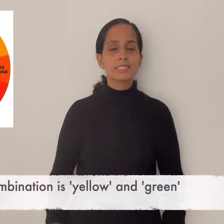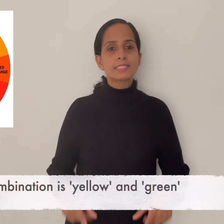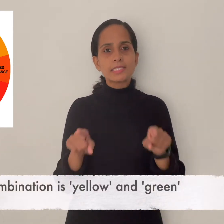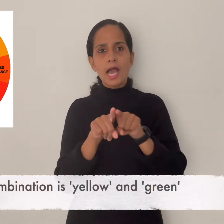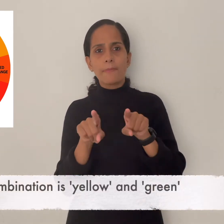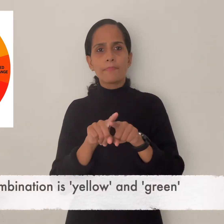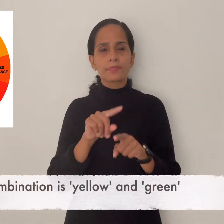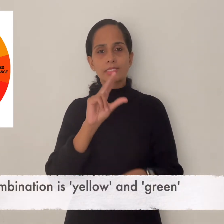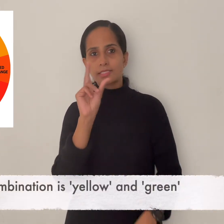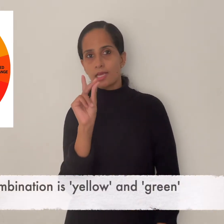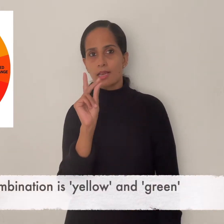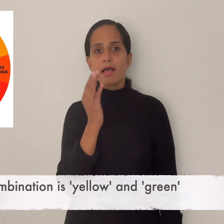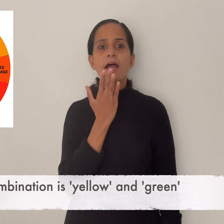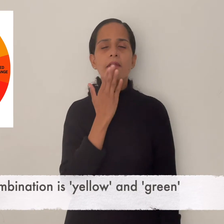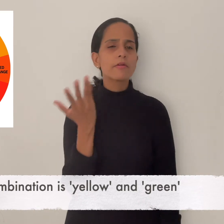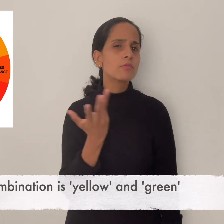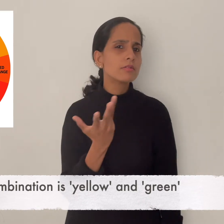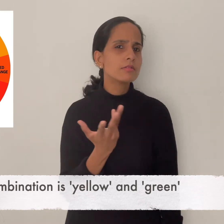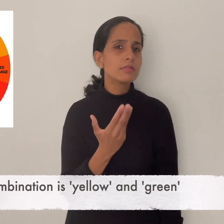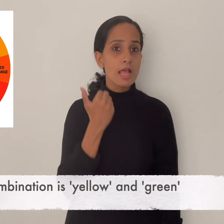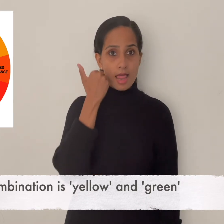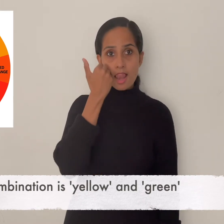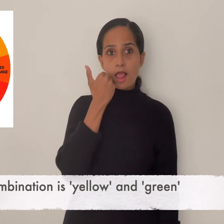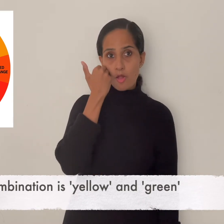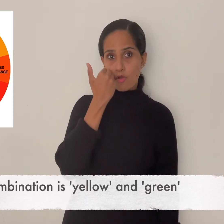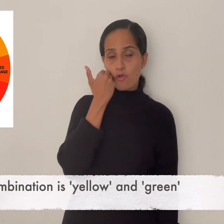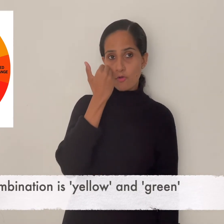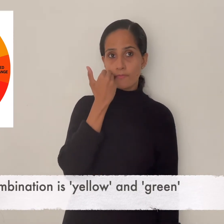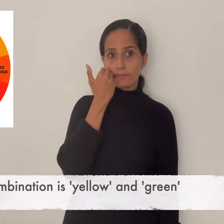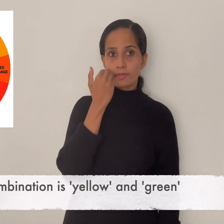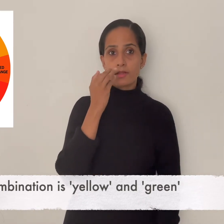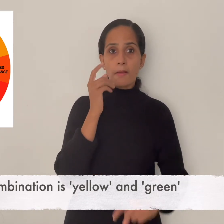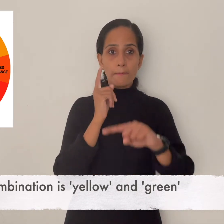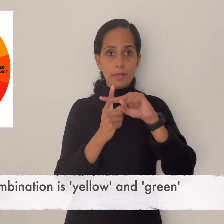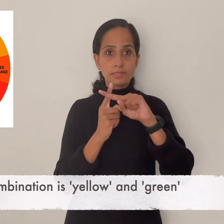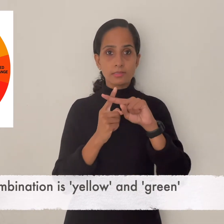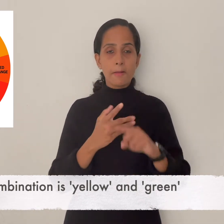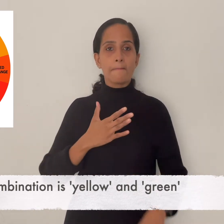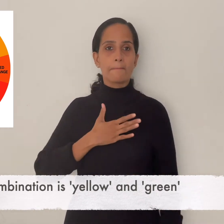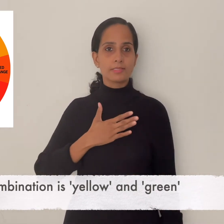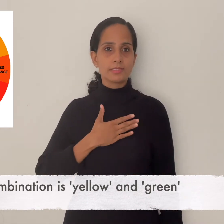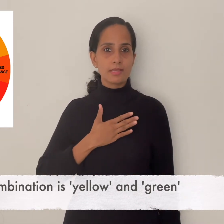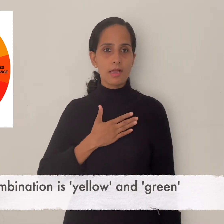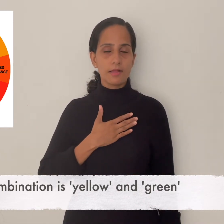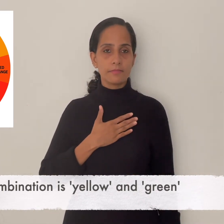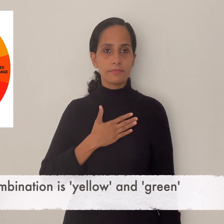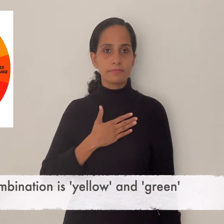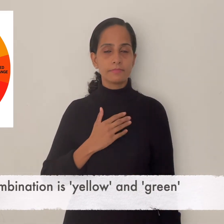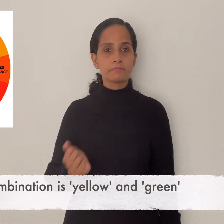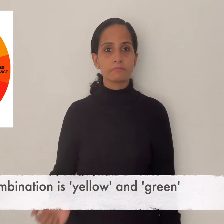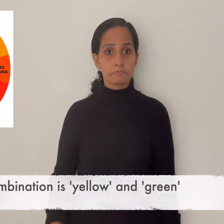Another combination is yellow and green.